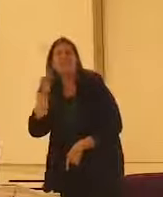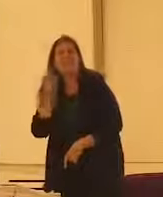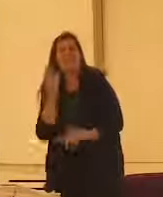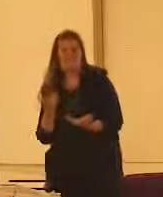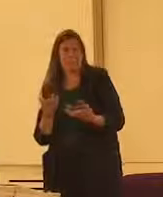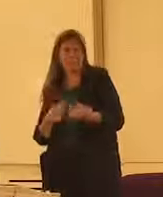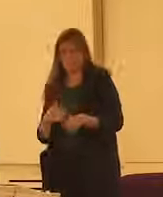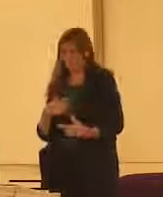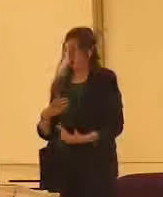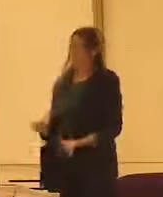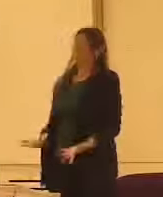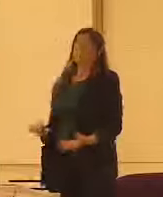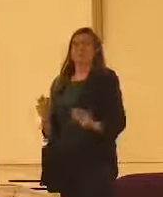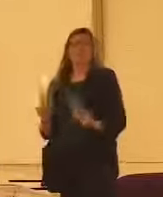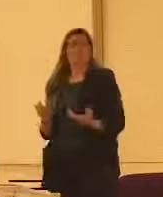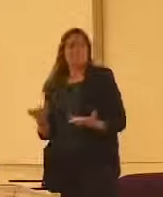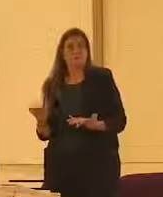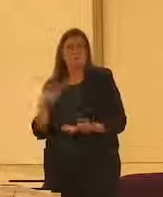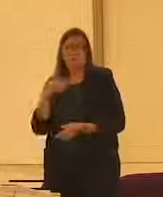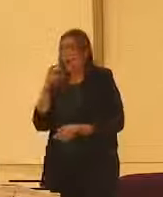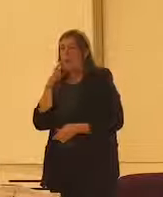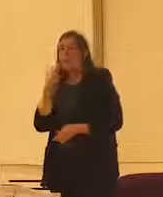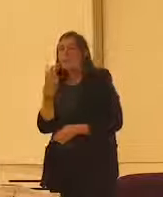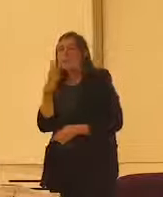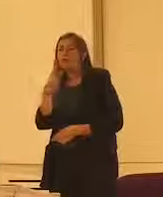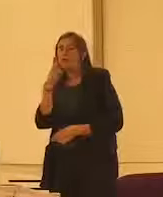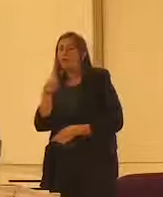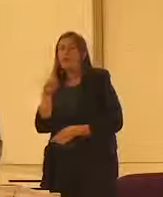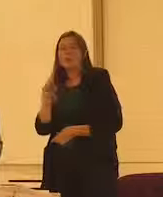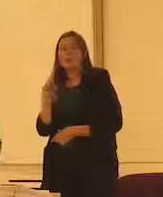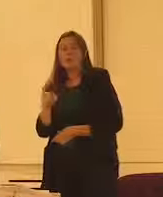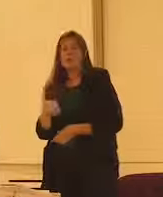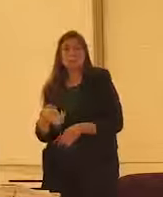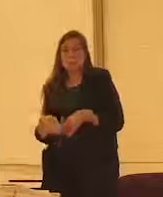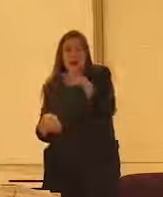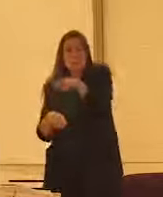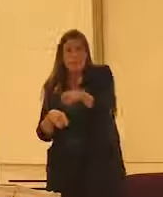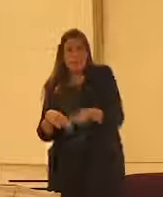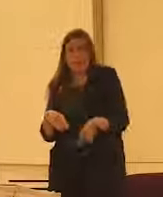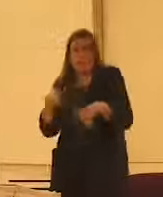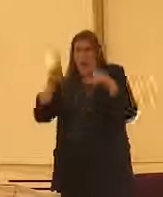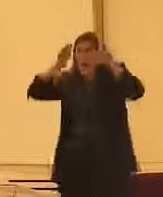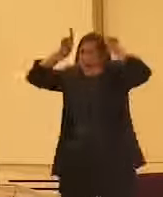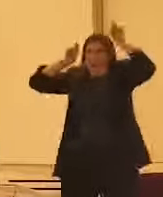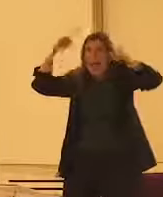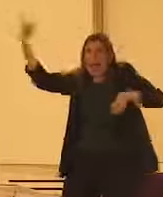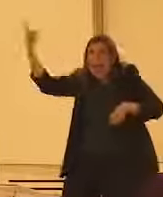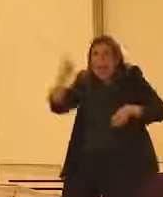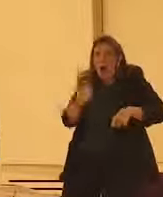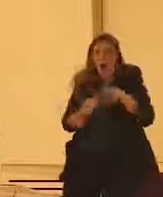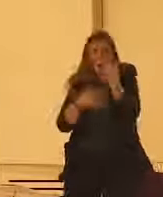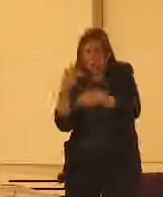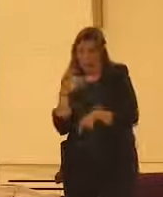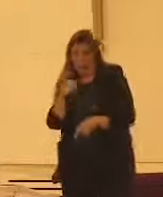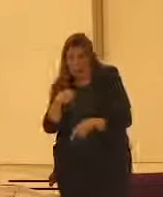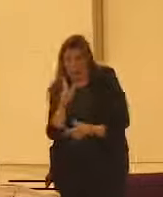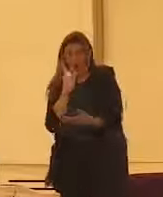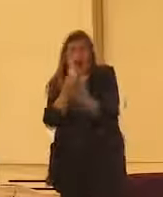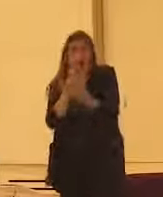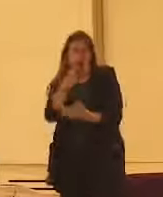And I asked them about 3 questions, and it turns out that aliens are breathing secret messages into their brain. And it's actually